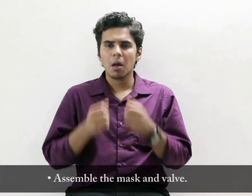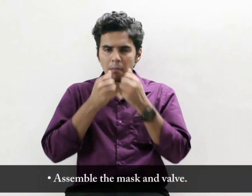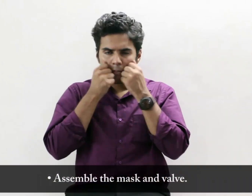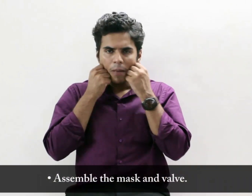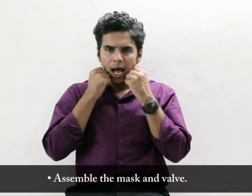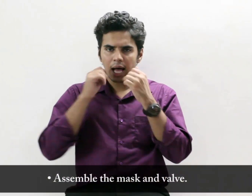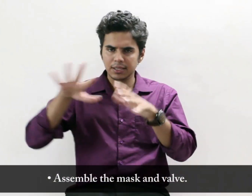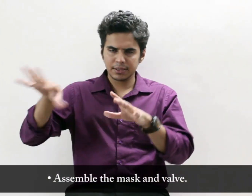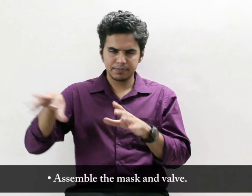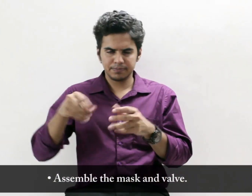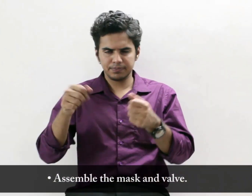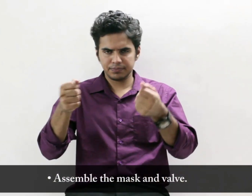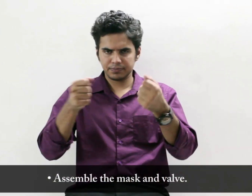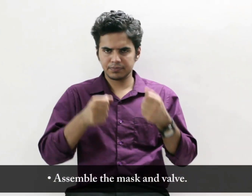Assemble the mask and valve.